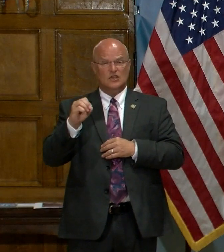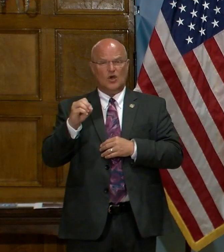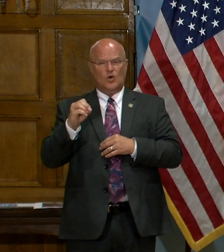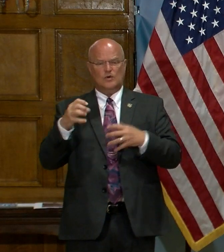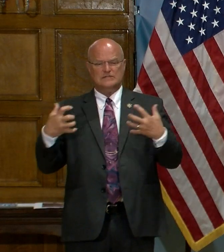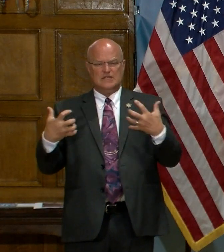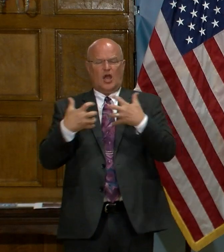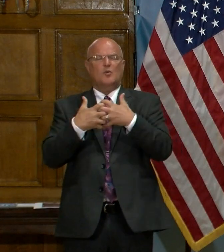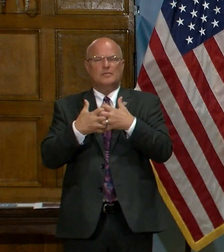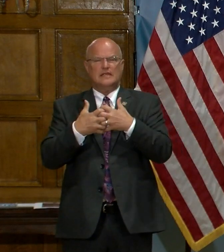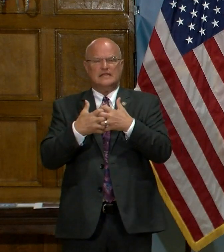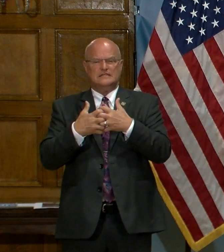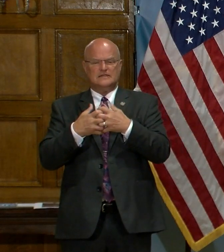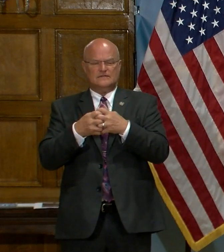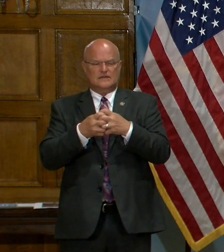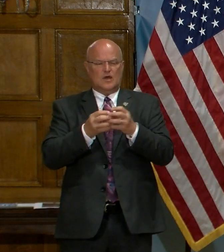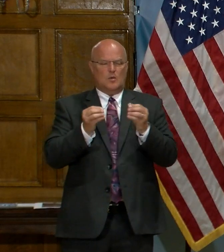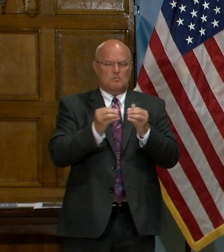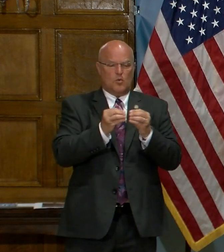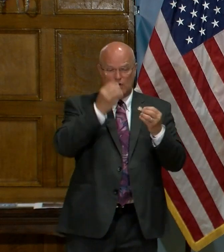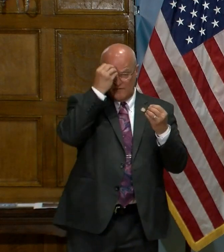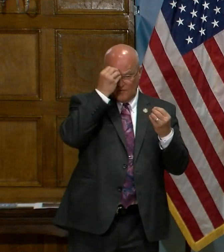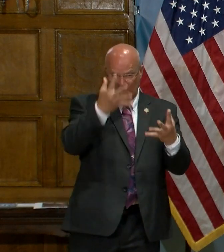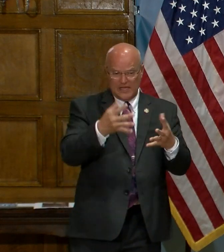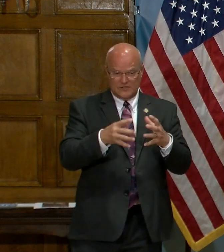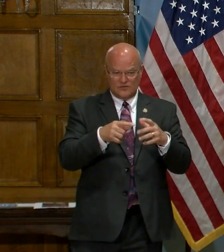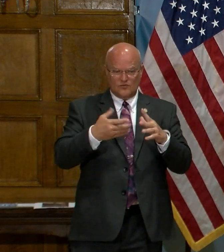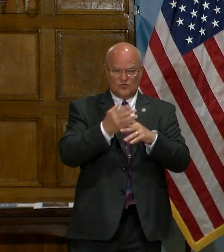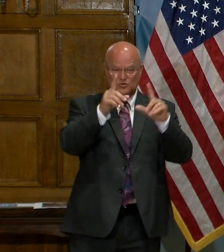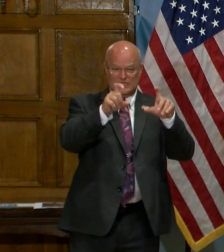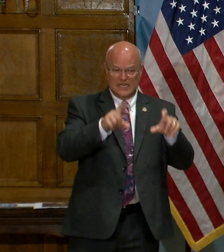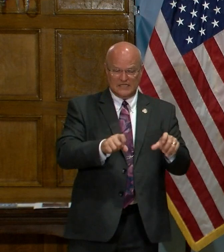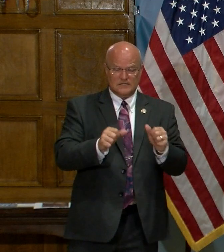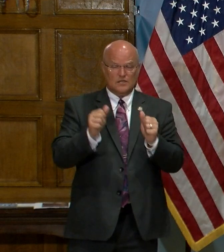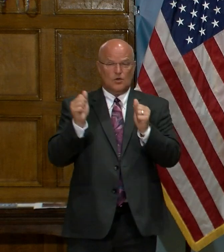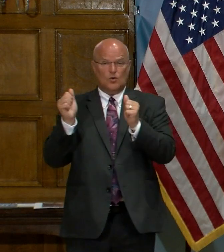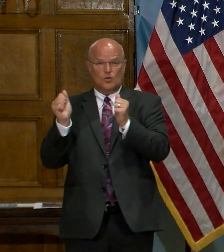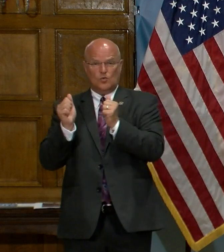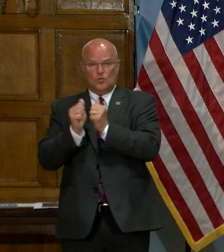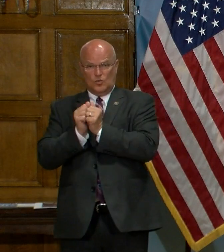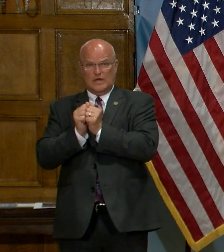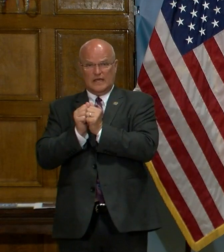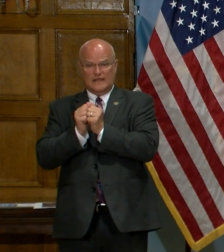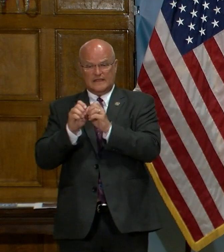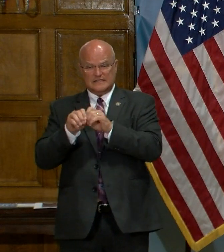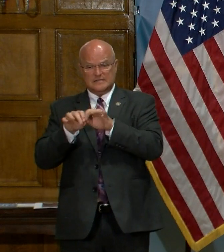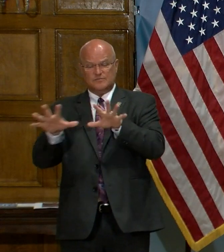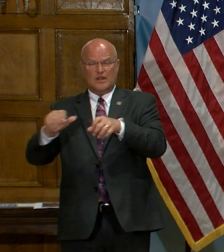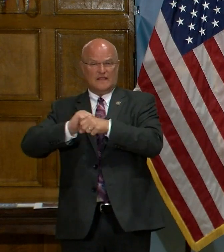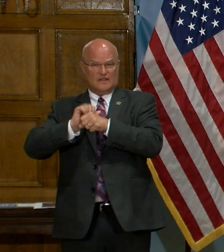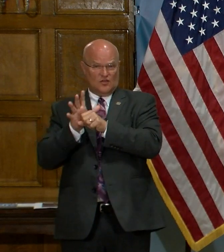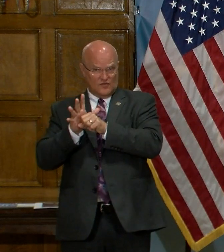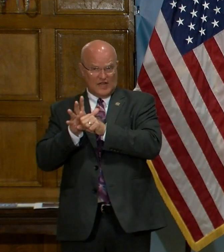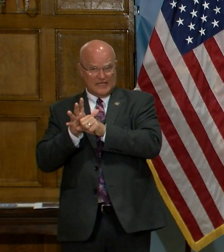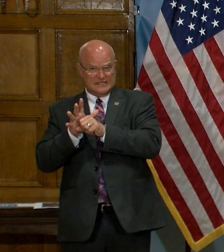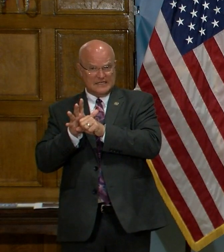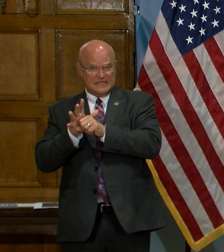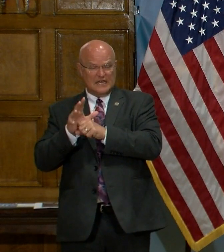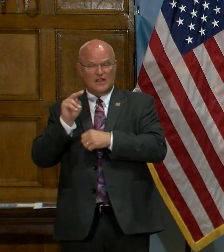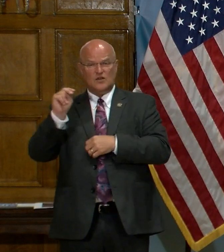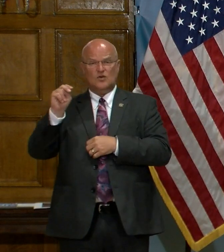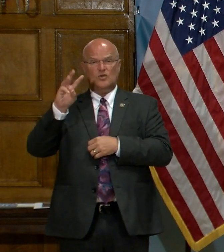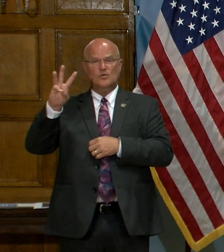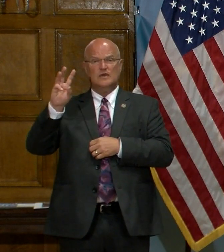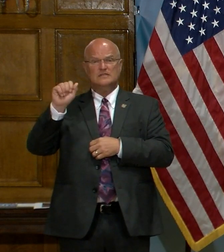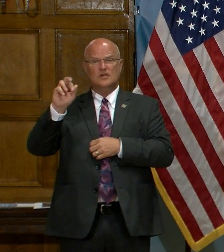a combination of expanded information through testing with spread of the virus in that